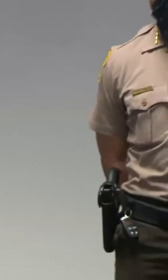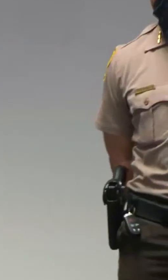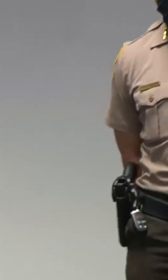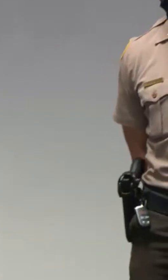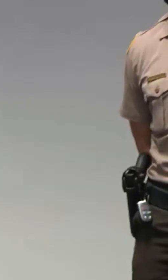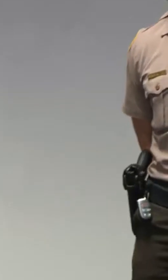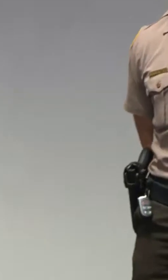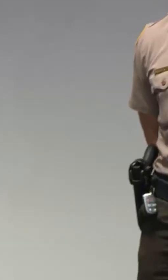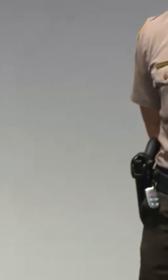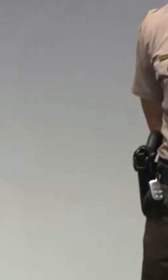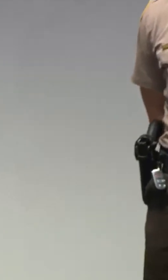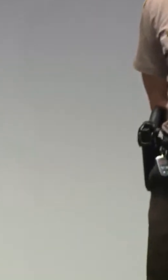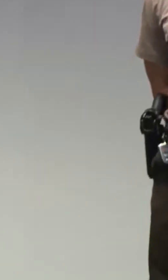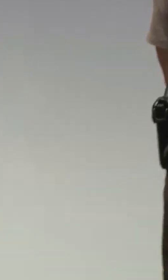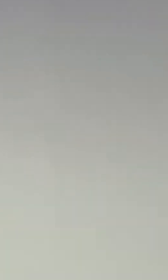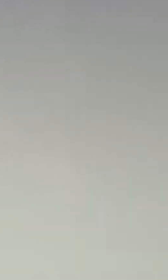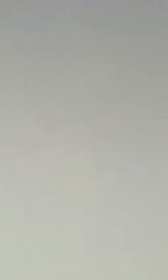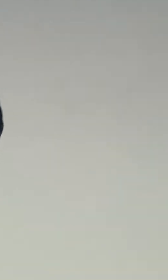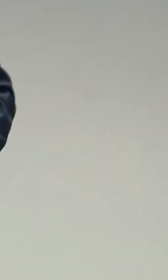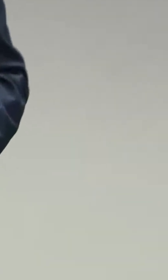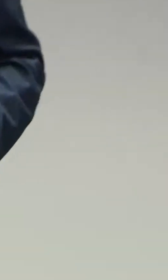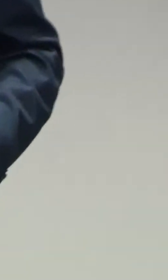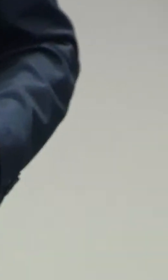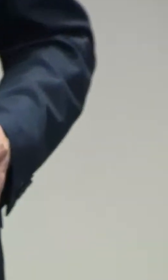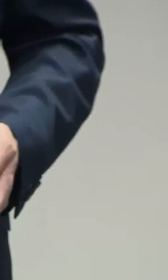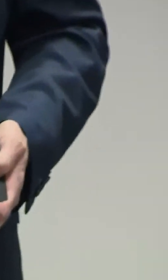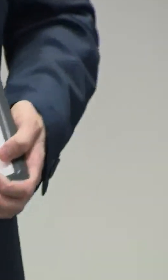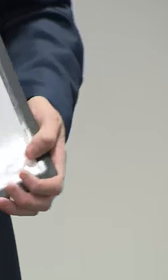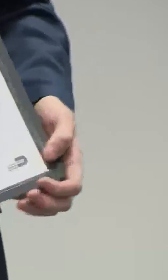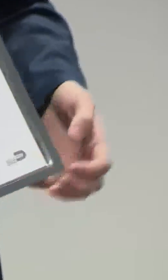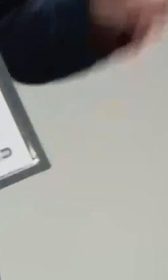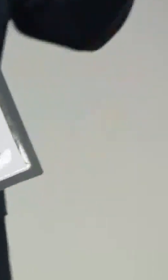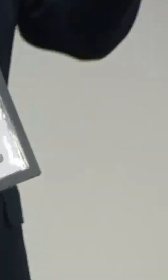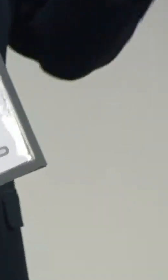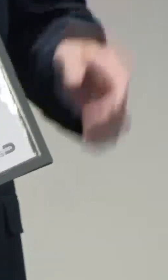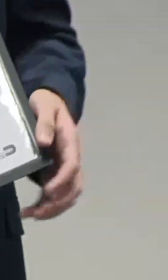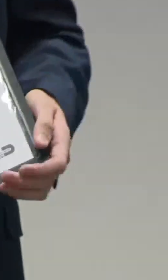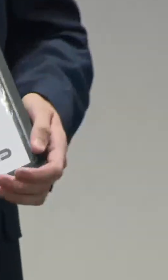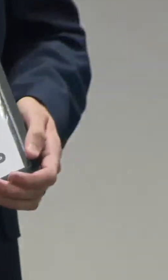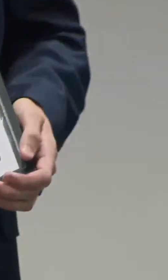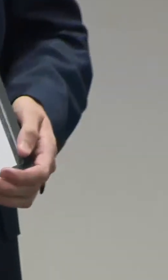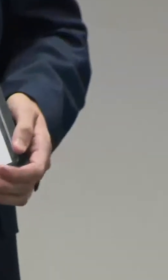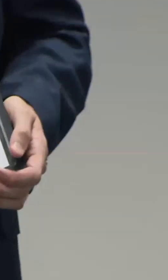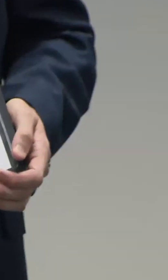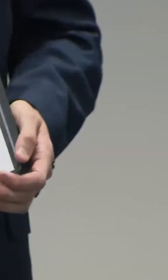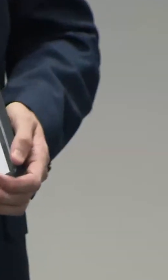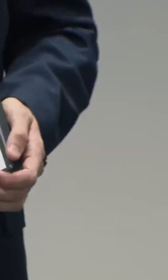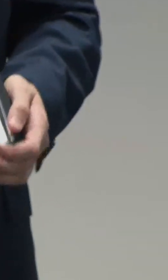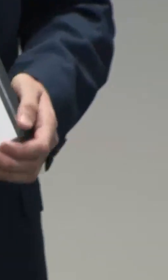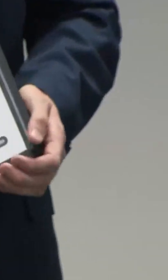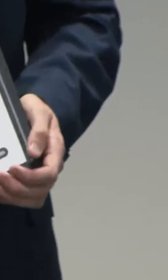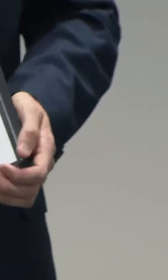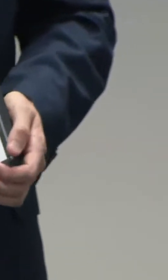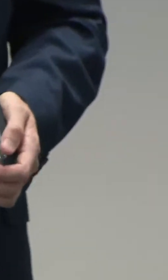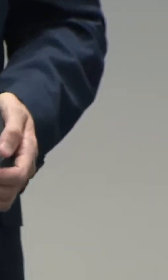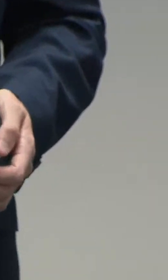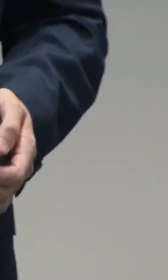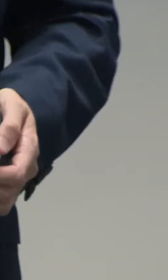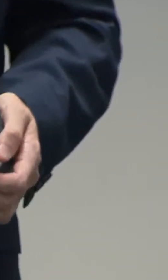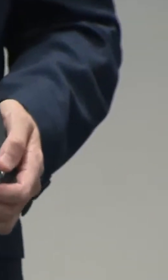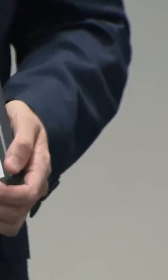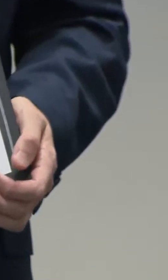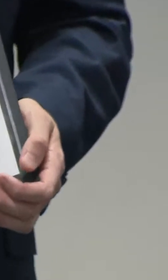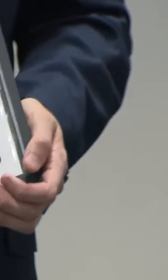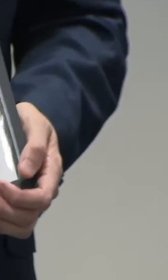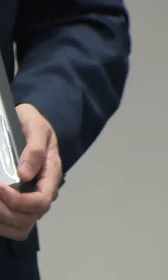actually what happened? Because we see, I mean, you were in the video. No, yes, that was me in the video. Yes.